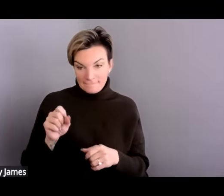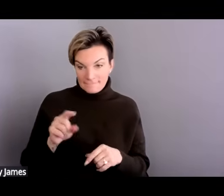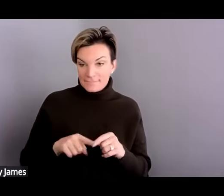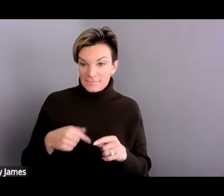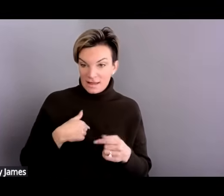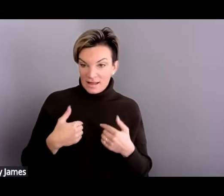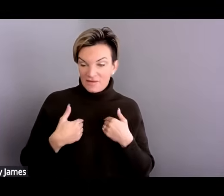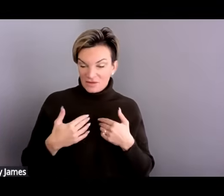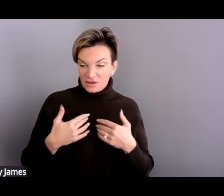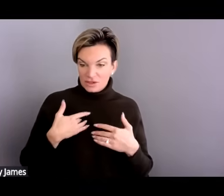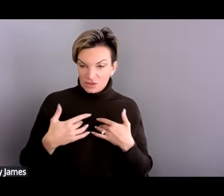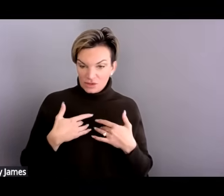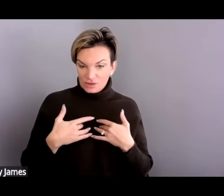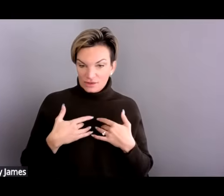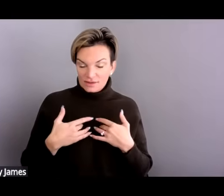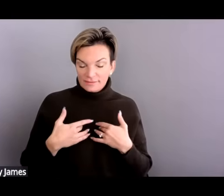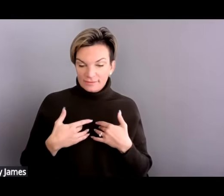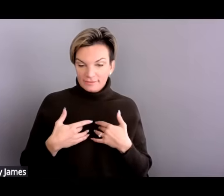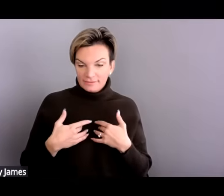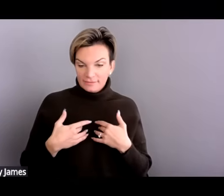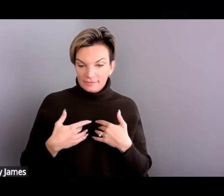are,